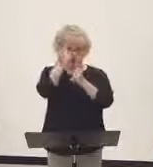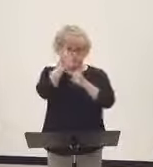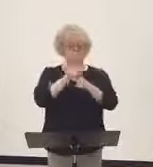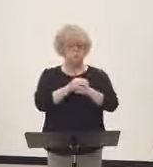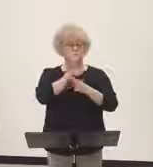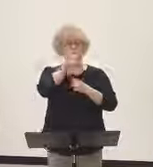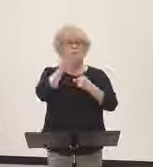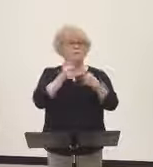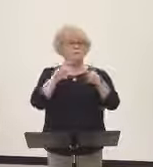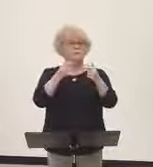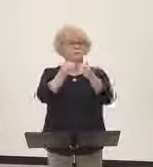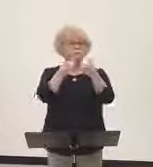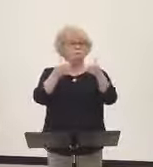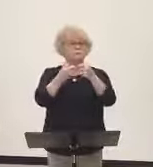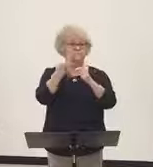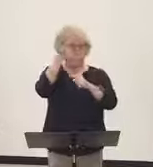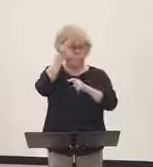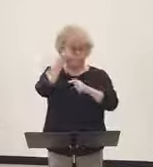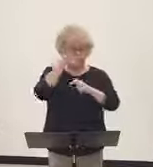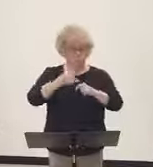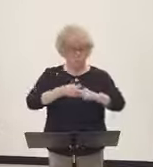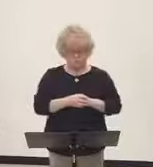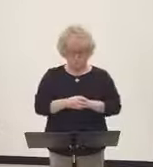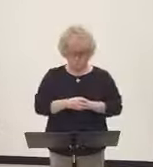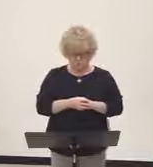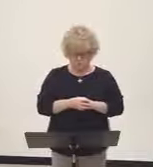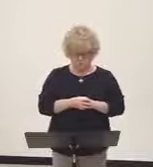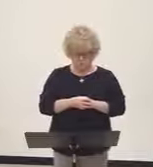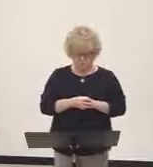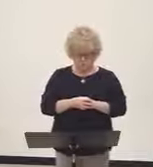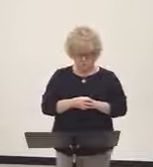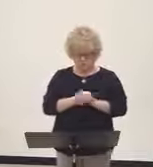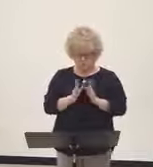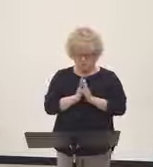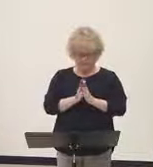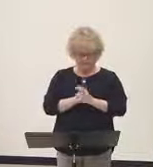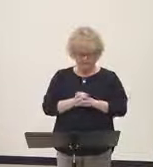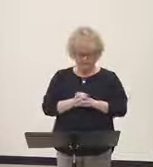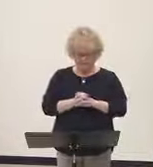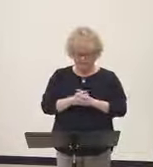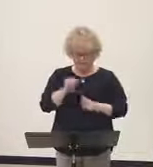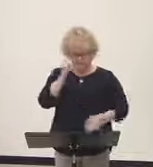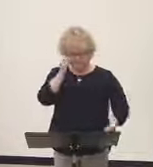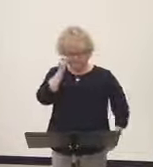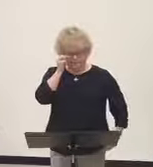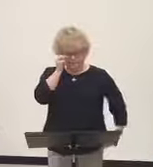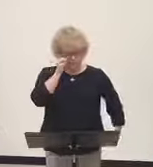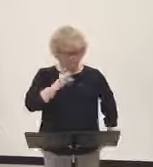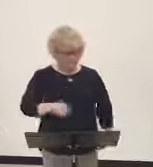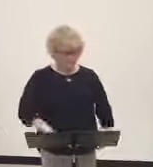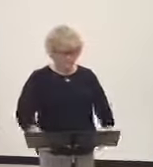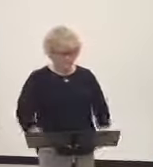you. Never permit me to be separated from you. Amen.